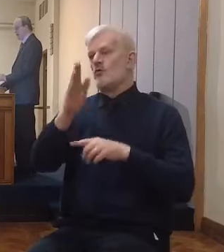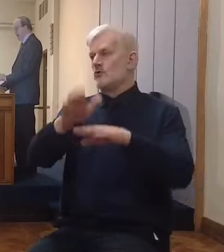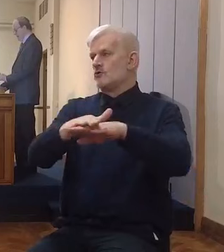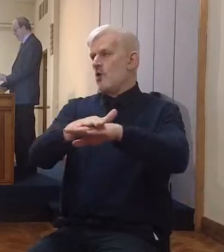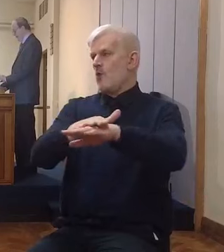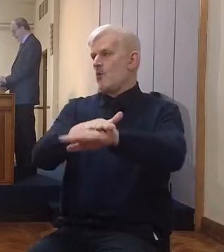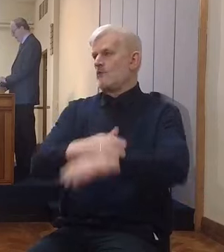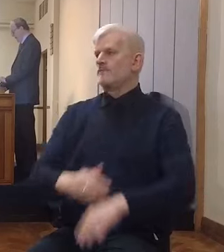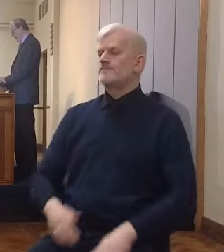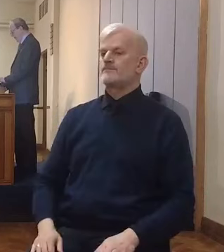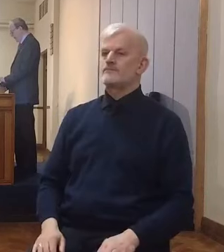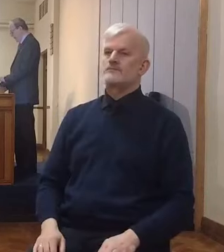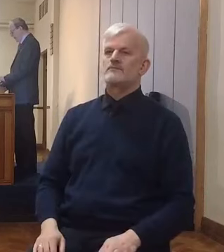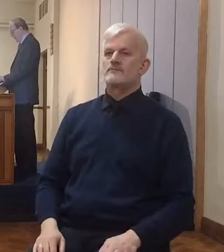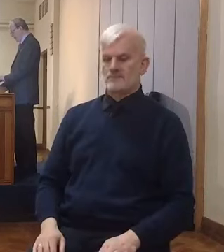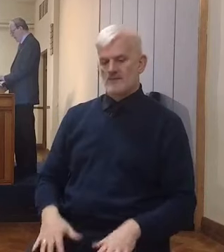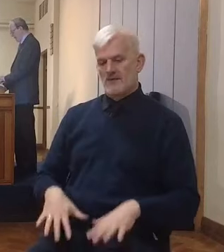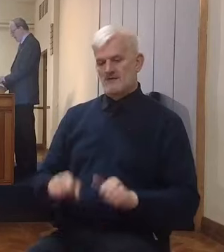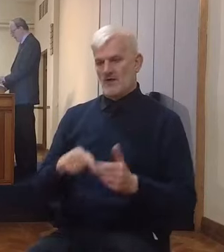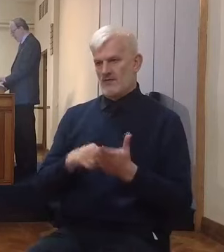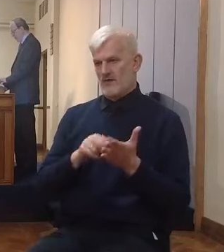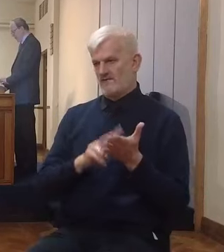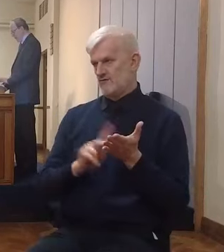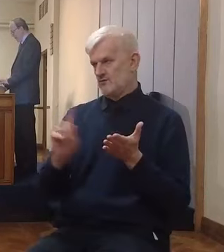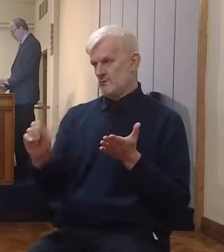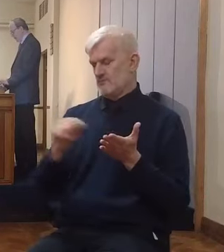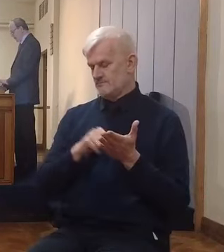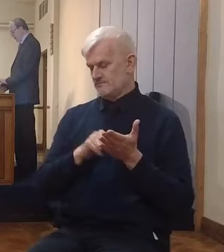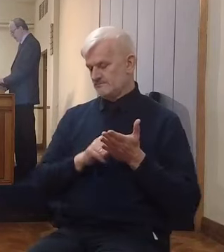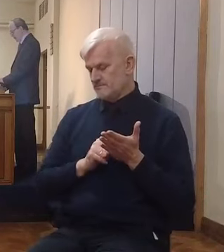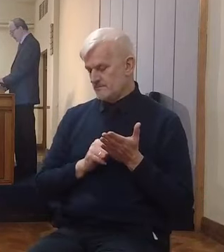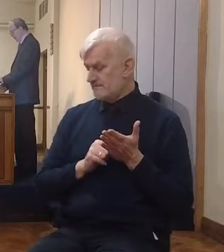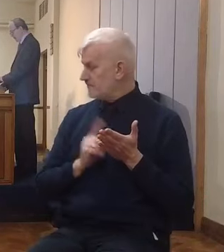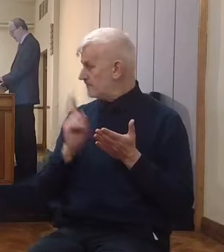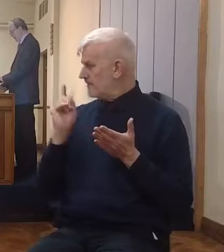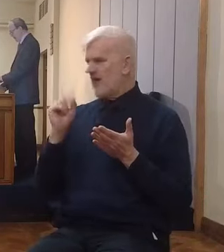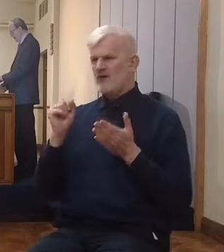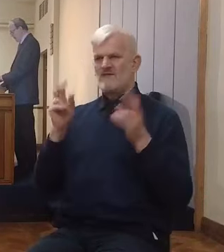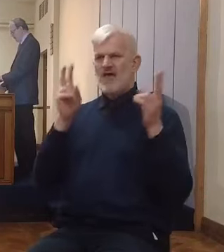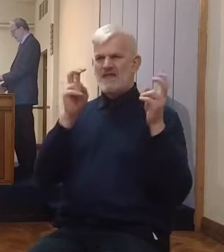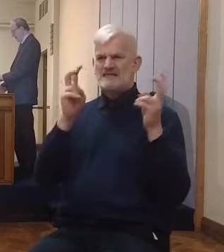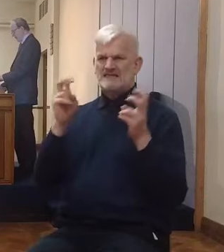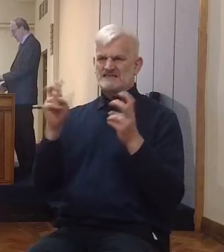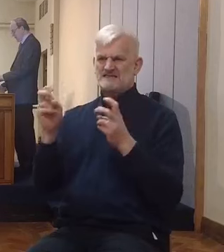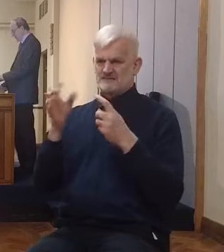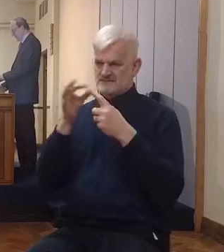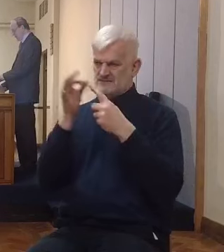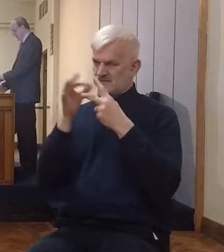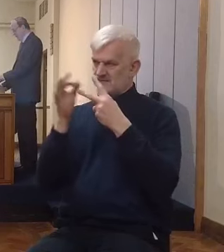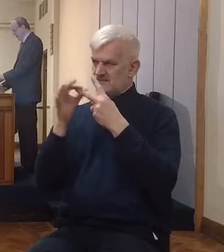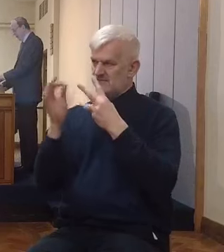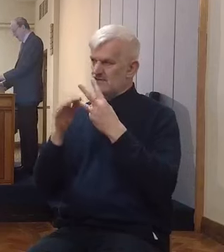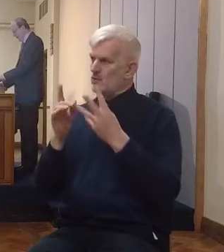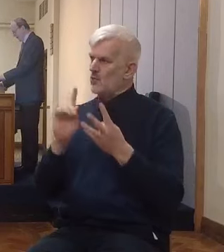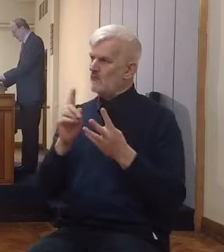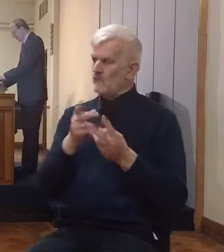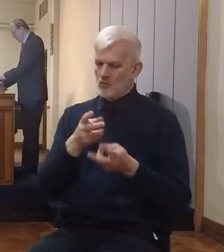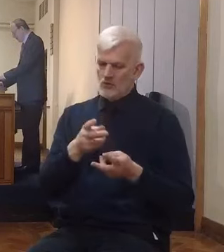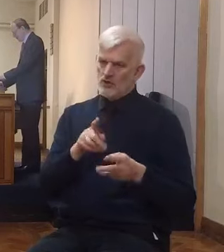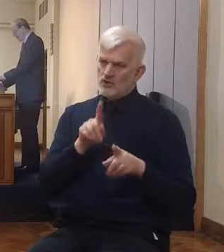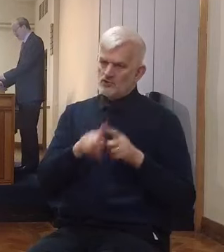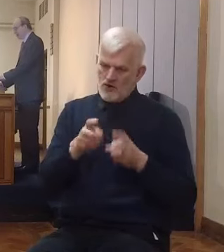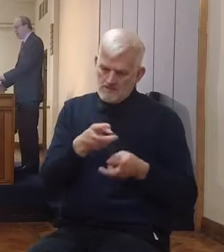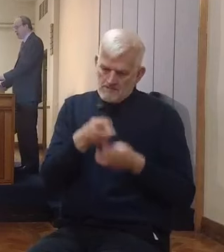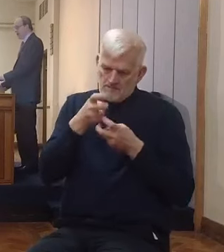verse. And my first heading will have a number of headings to try to elicit the application of the chapter